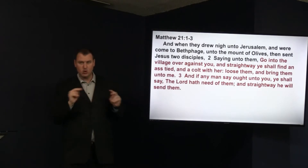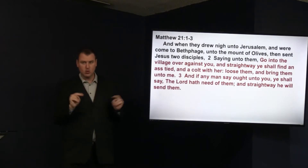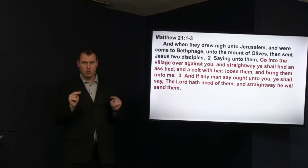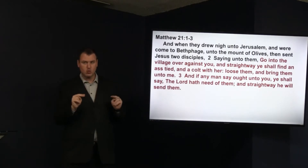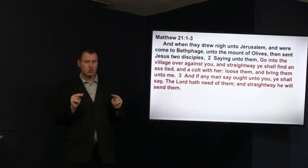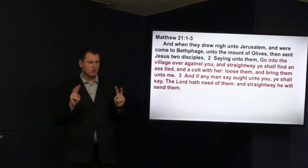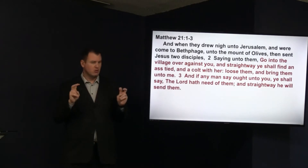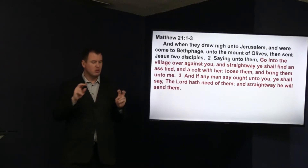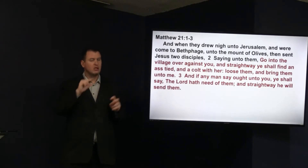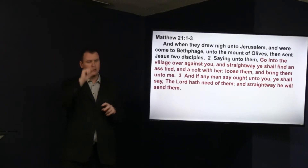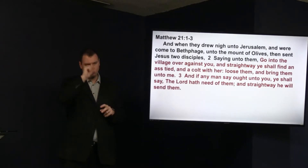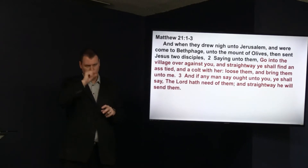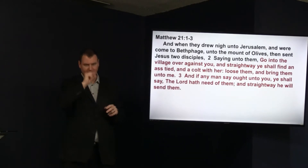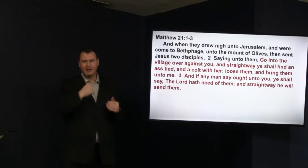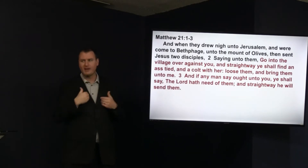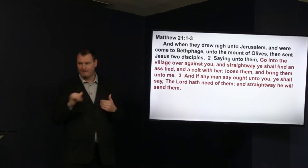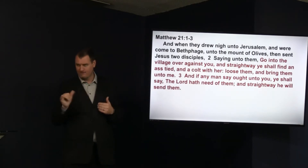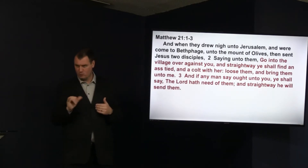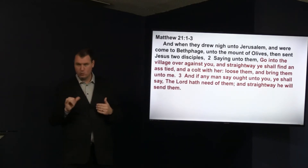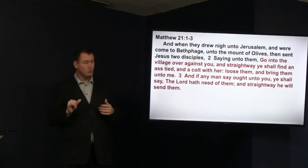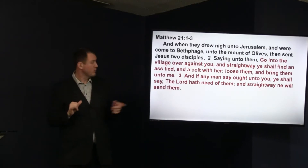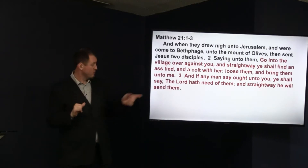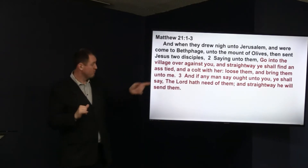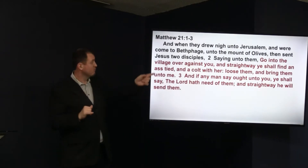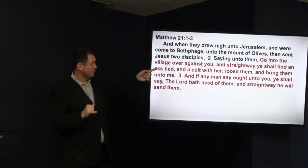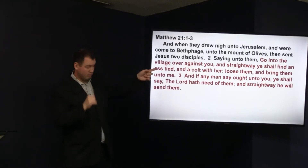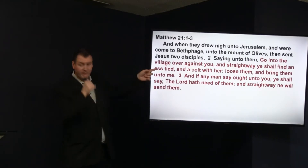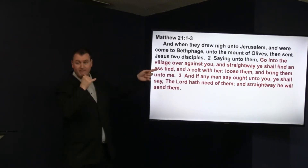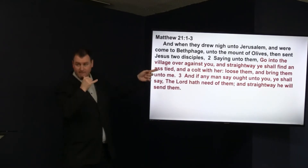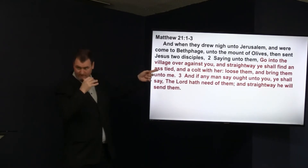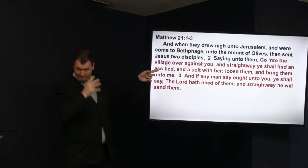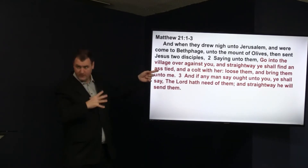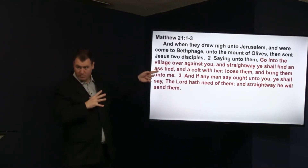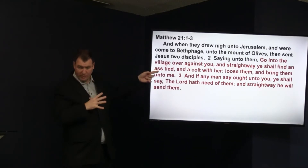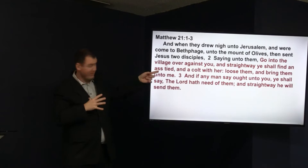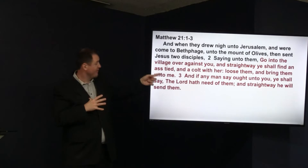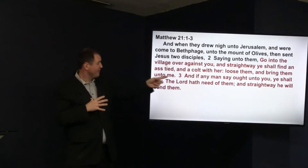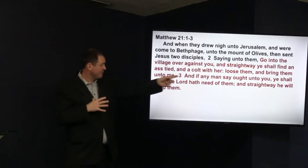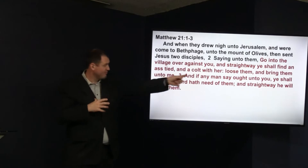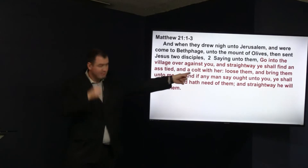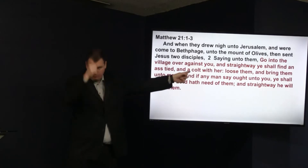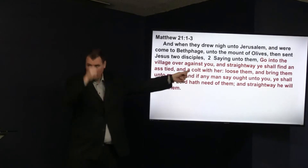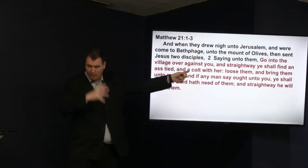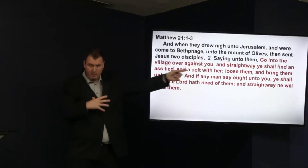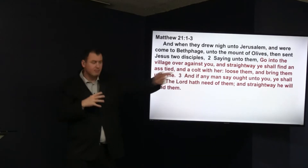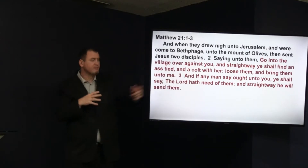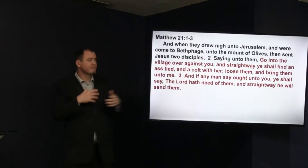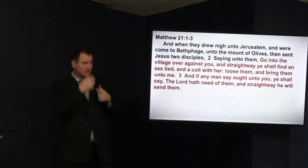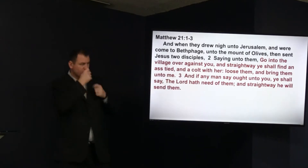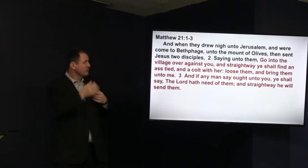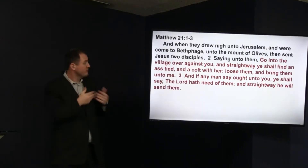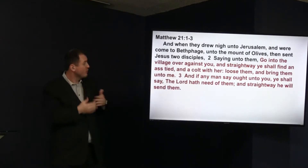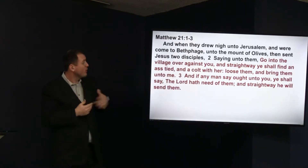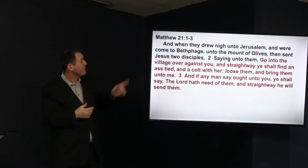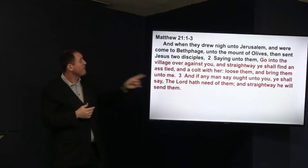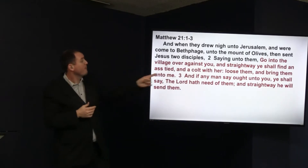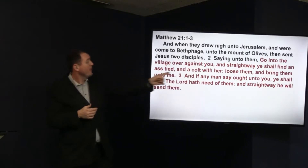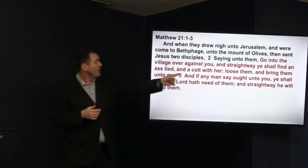words that they have for that, like in Spanish. Greek has that as well. And so here we know this is female and this is